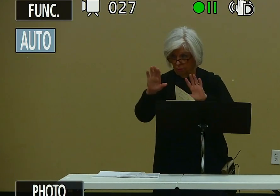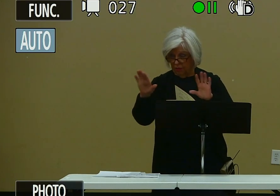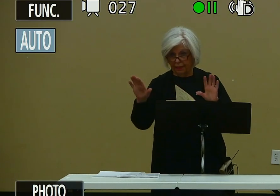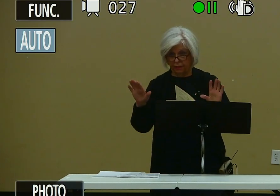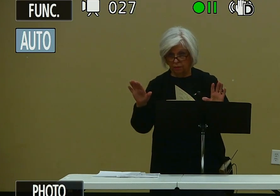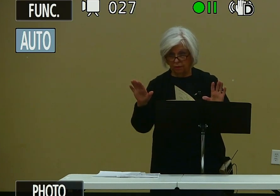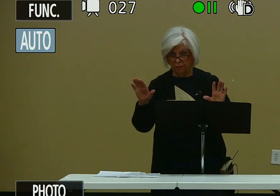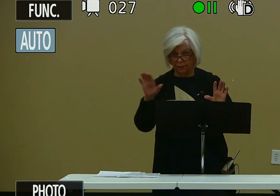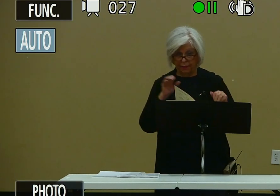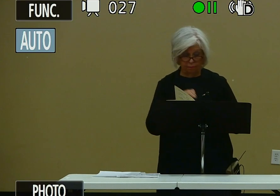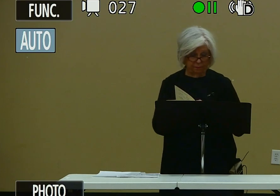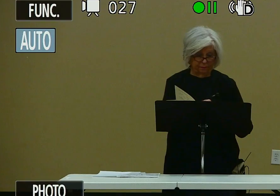like you don't know it, okay?